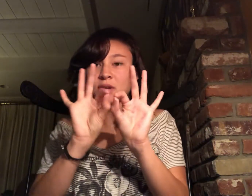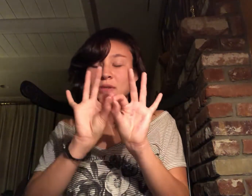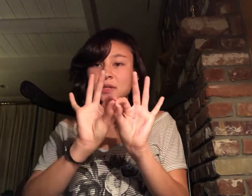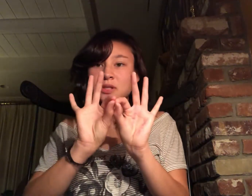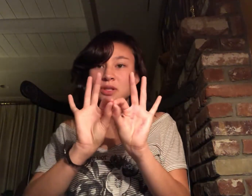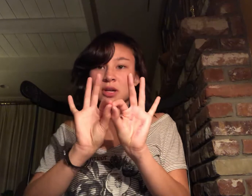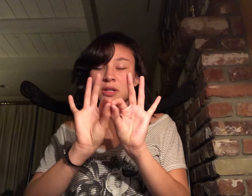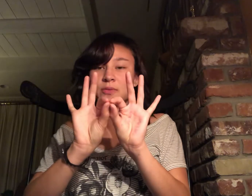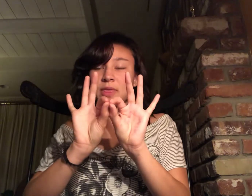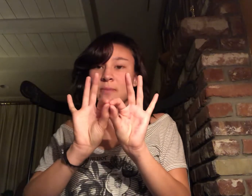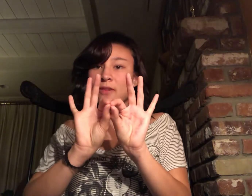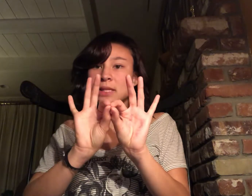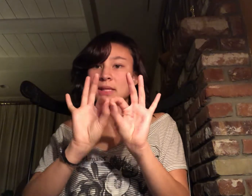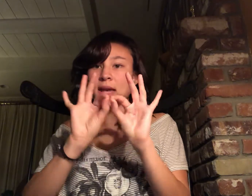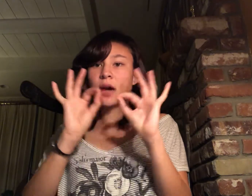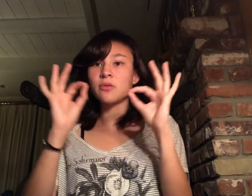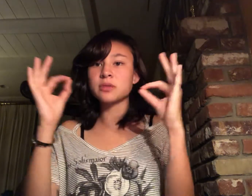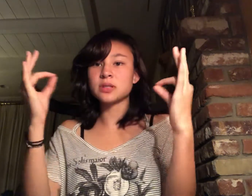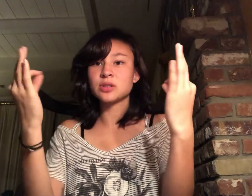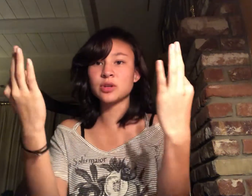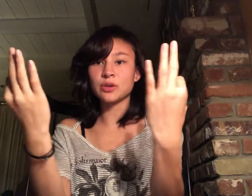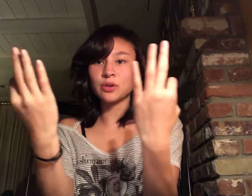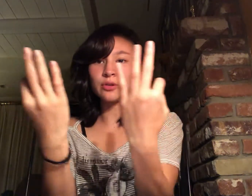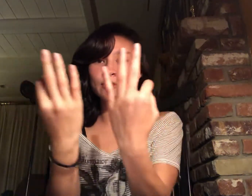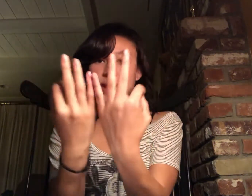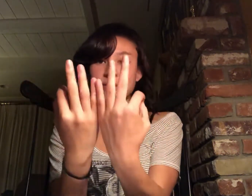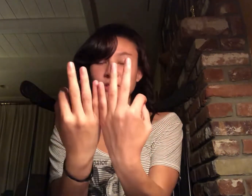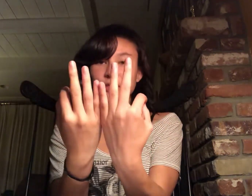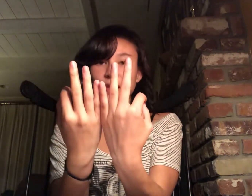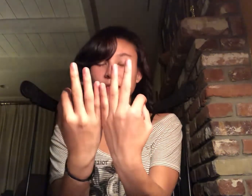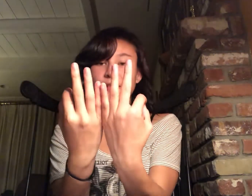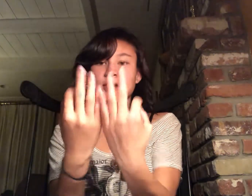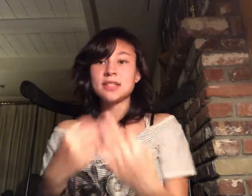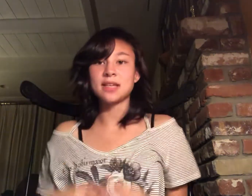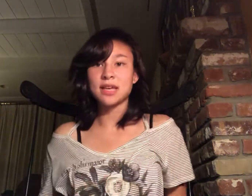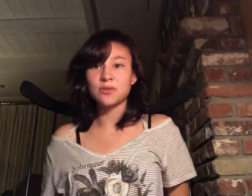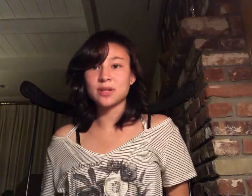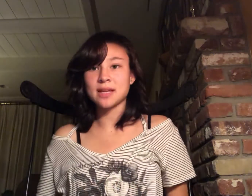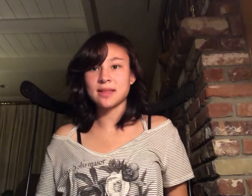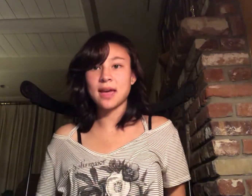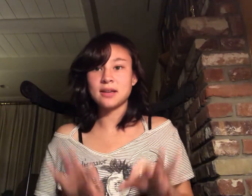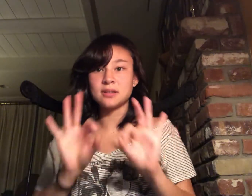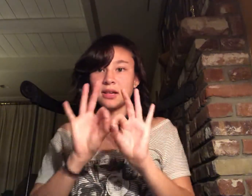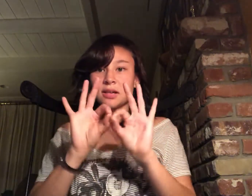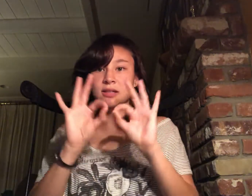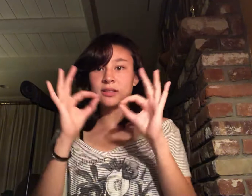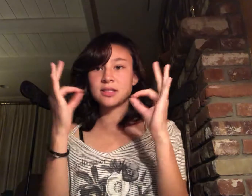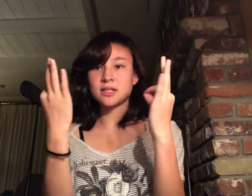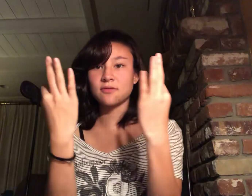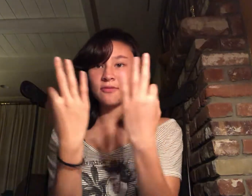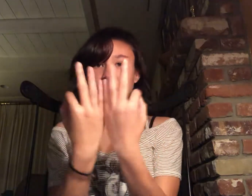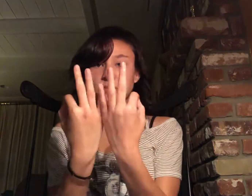going to start with them facing out, circle around so that they're facing inwards at the end. So this is family.